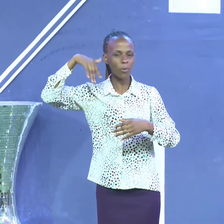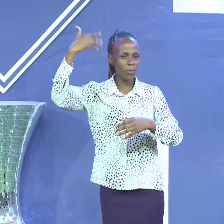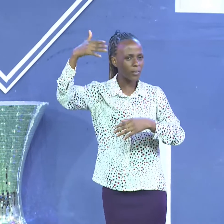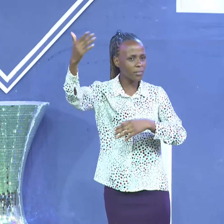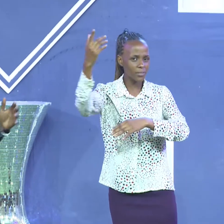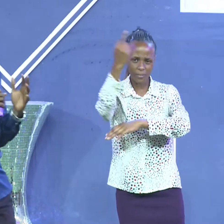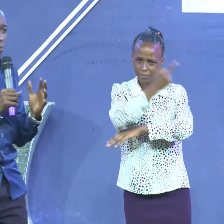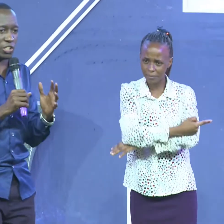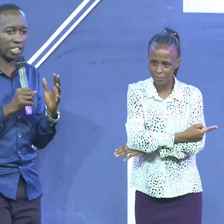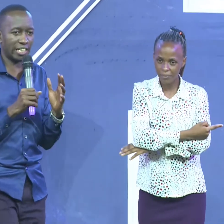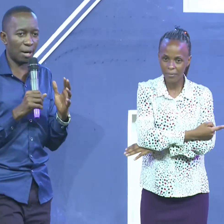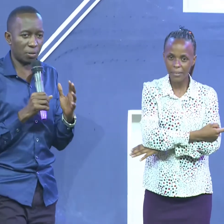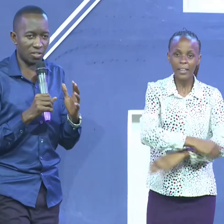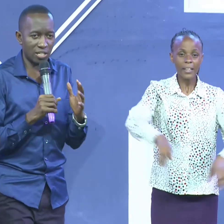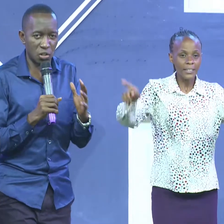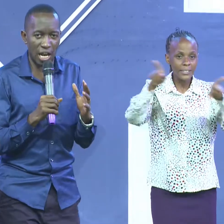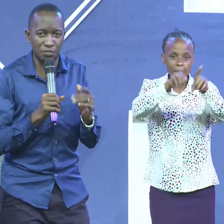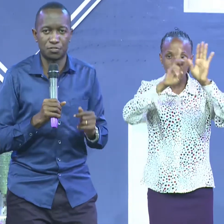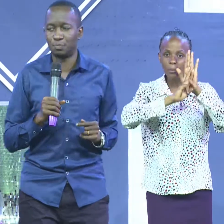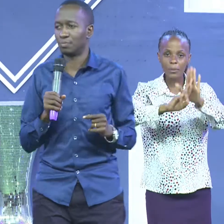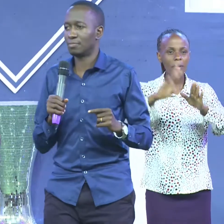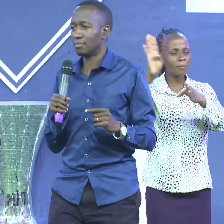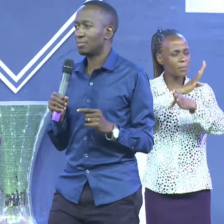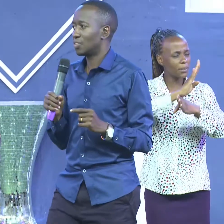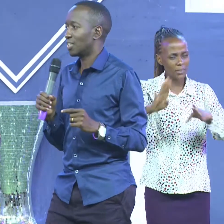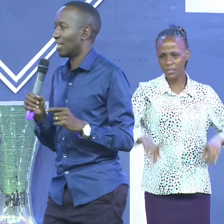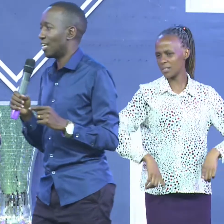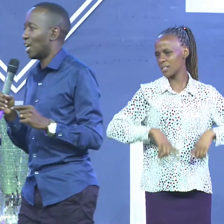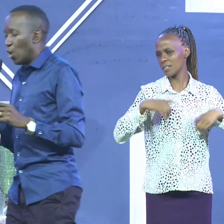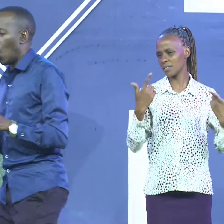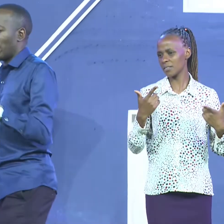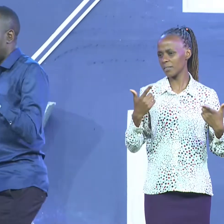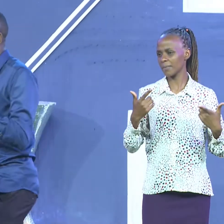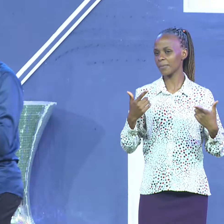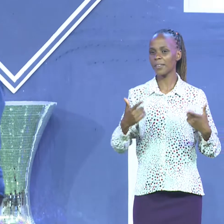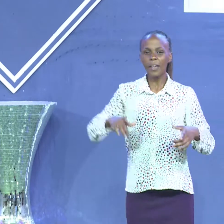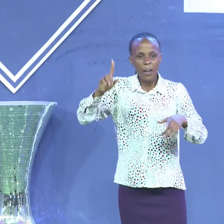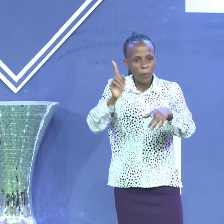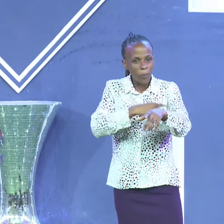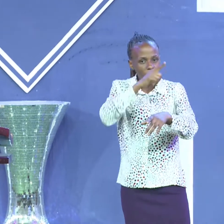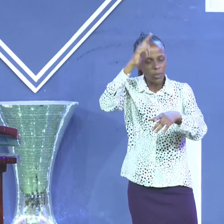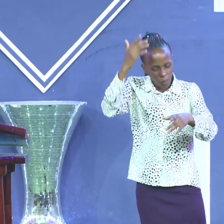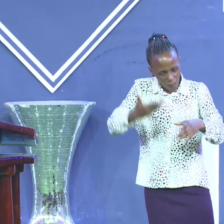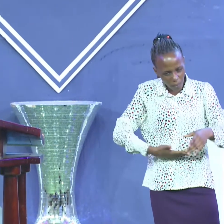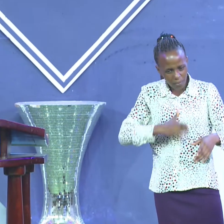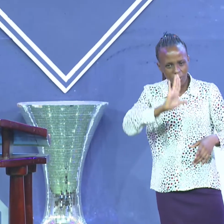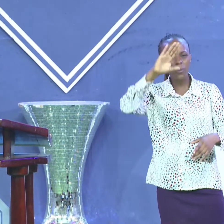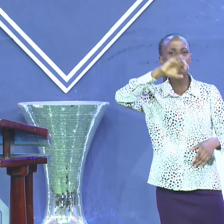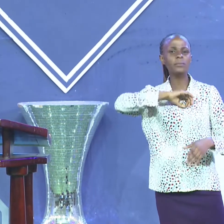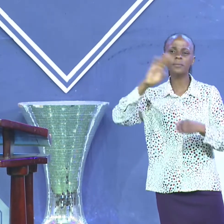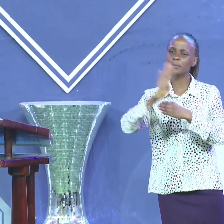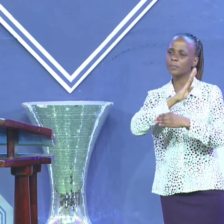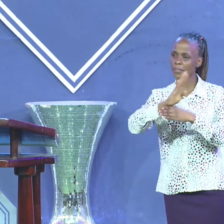you daily provisions for food. Business life. This represents a business life. That you may have your